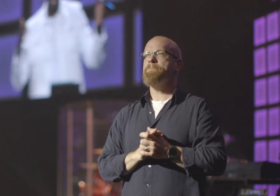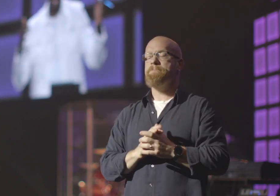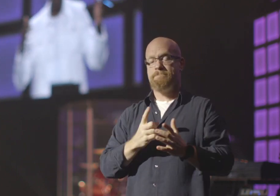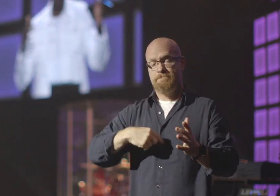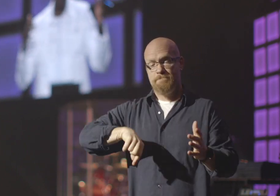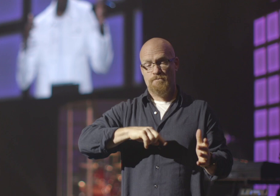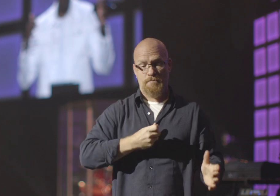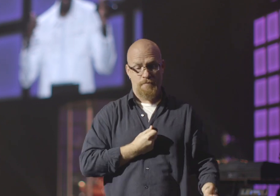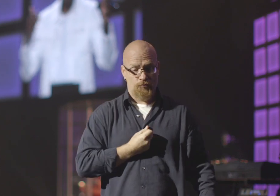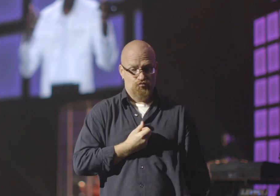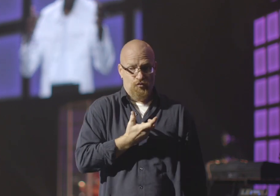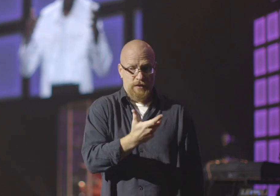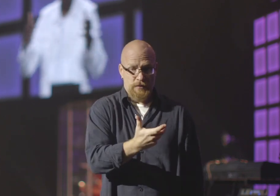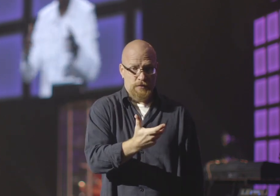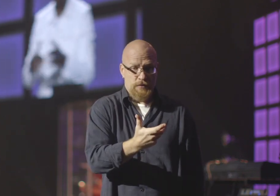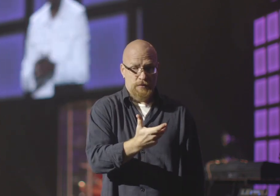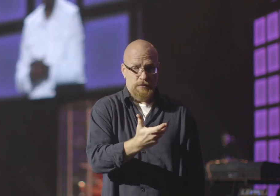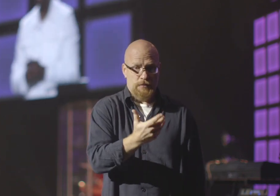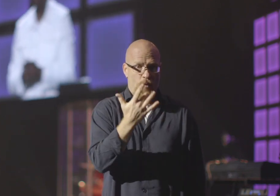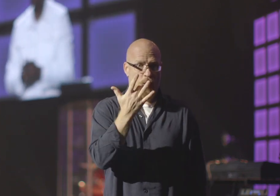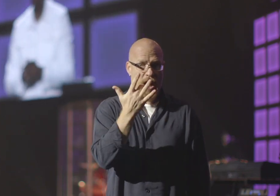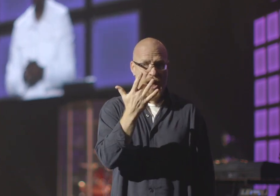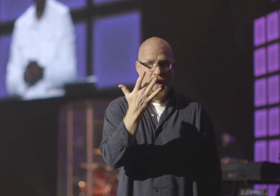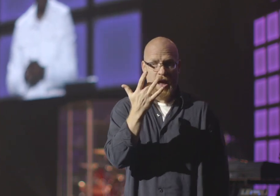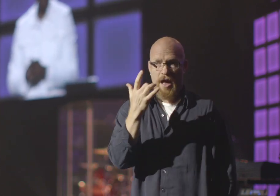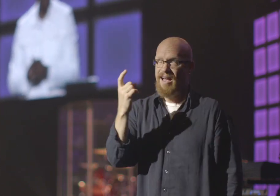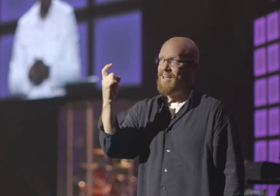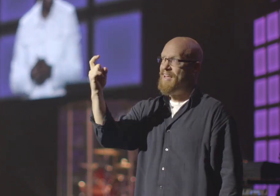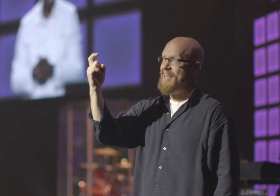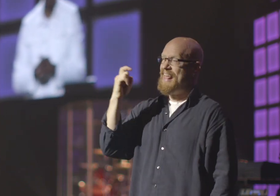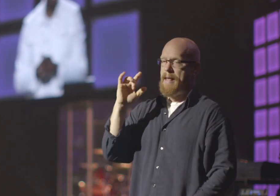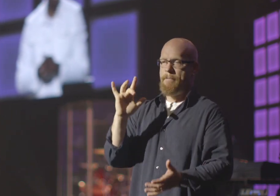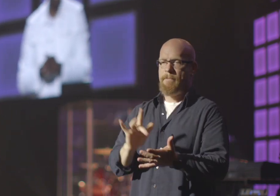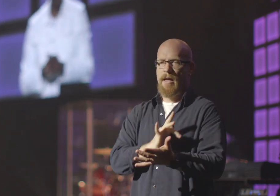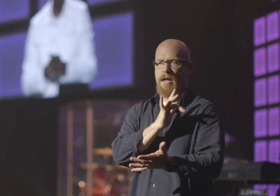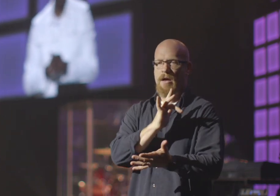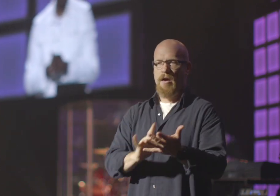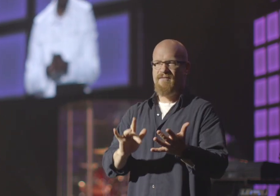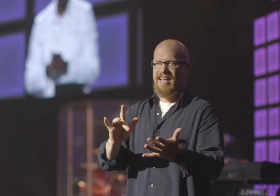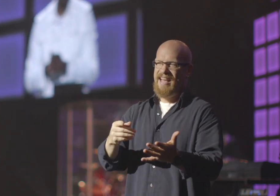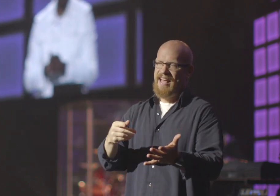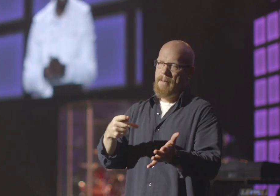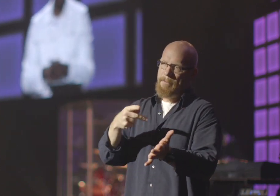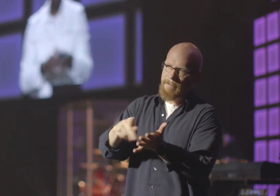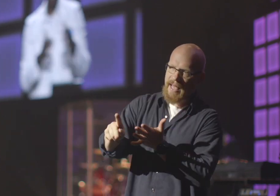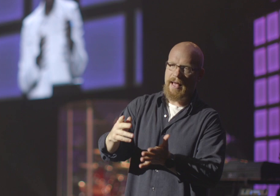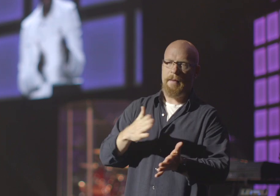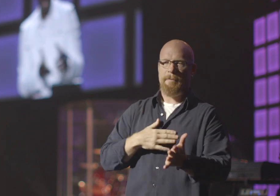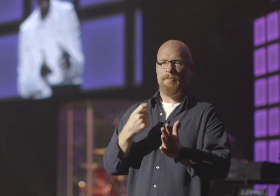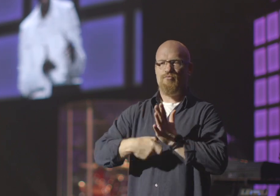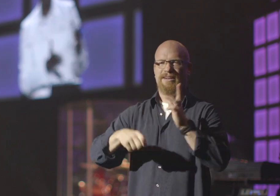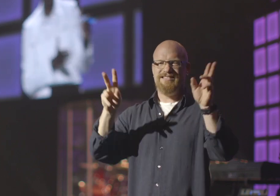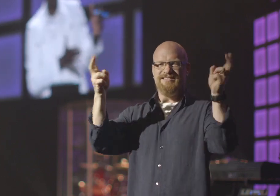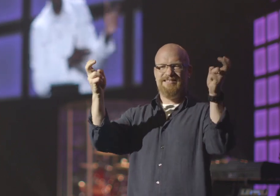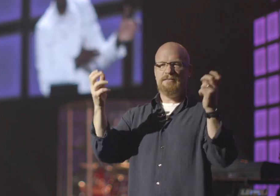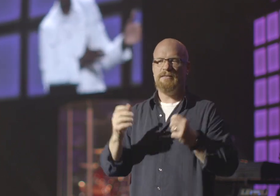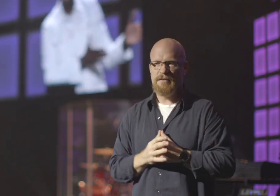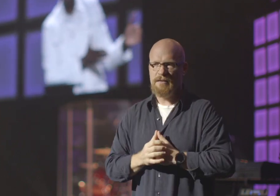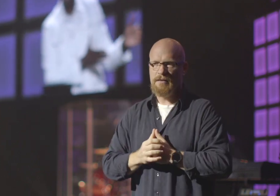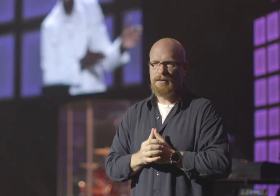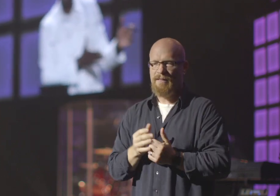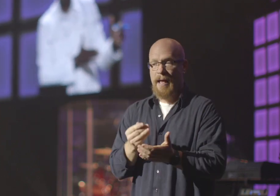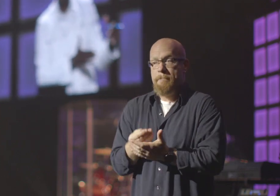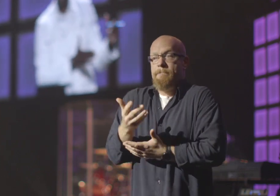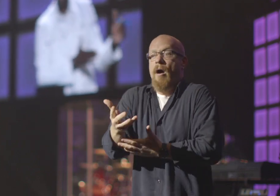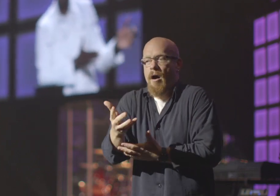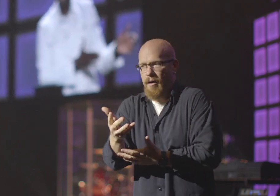we have been bought with a price. We share because we've been bought with a price. Now I think it's, we're gonna practice